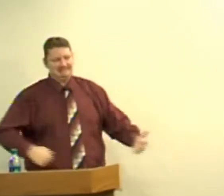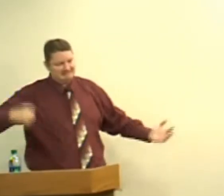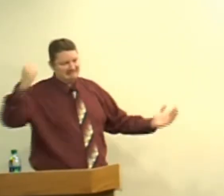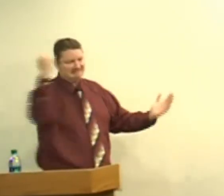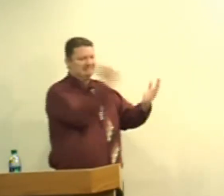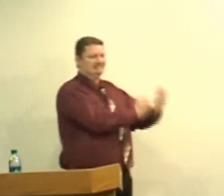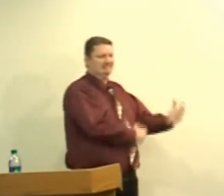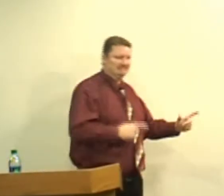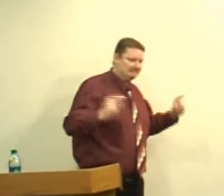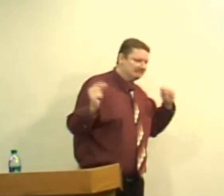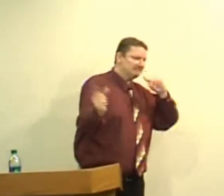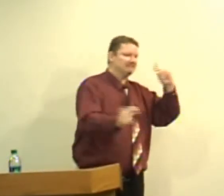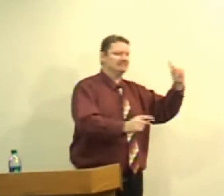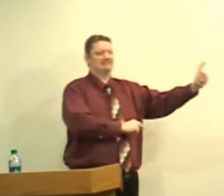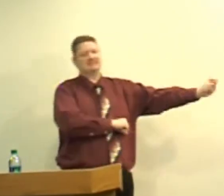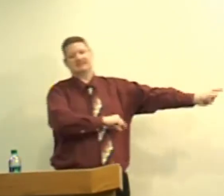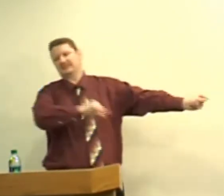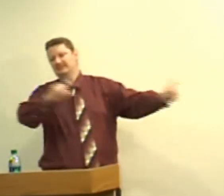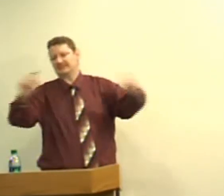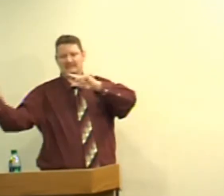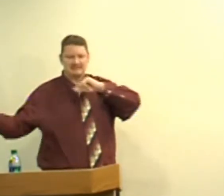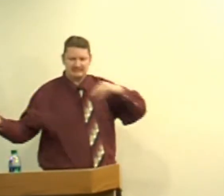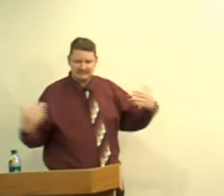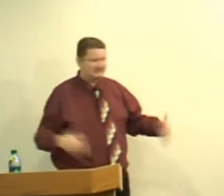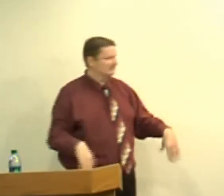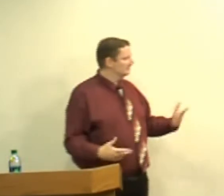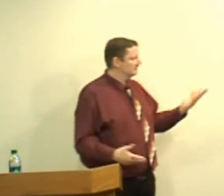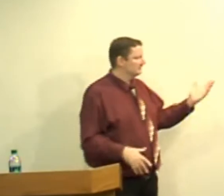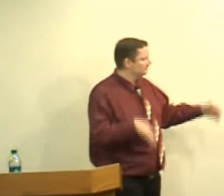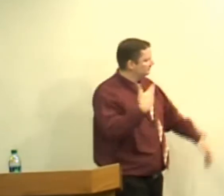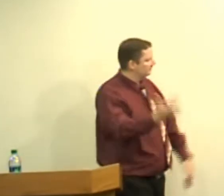Always backstabbing against the people. Talking about other people.